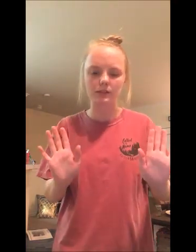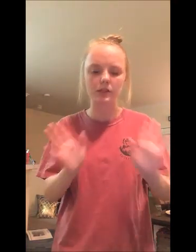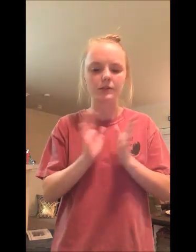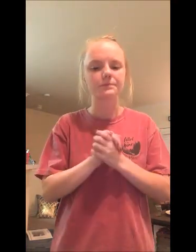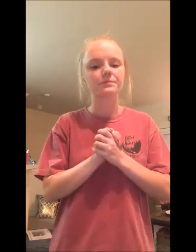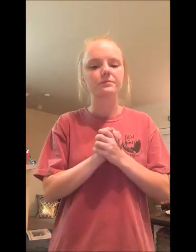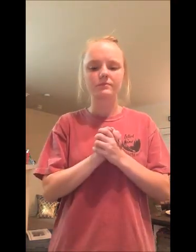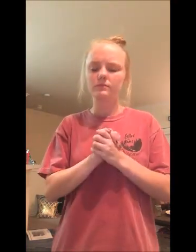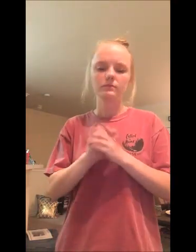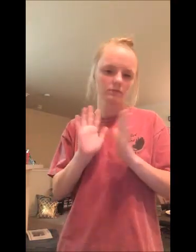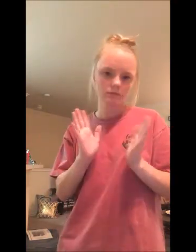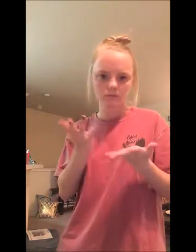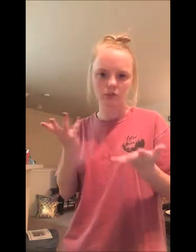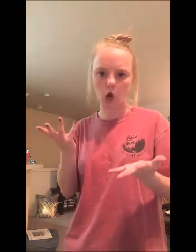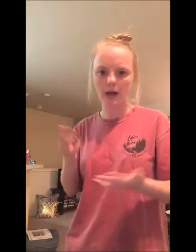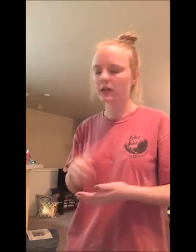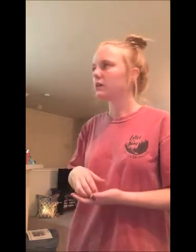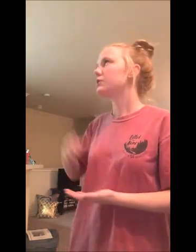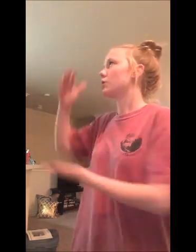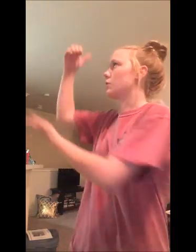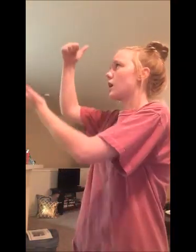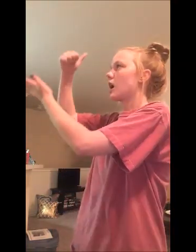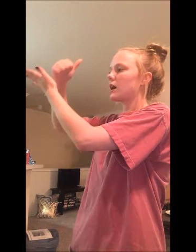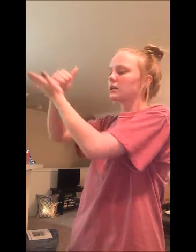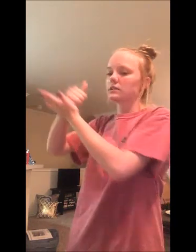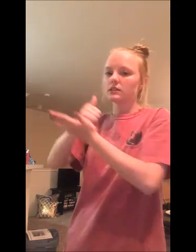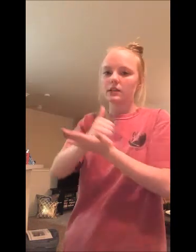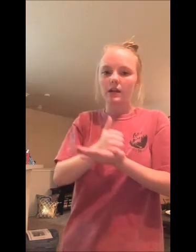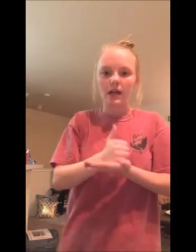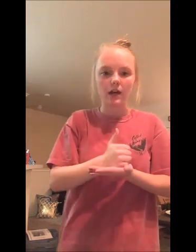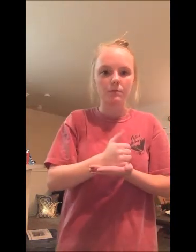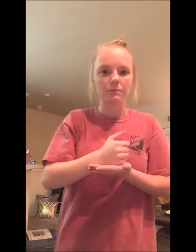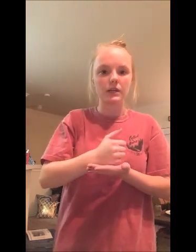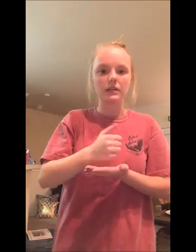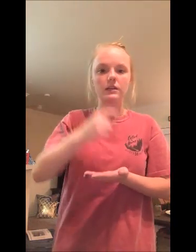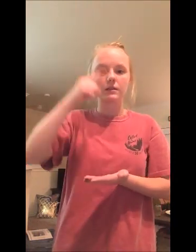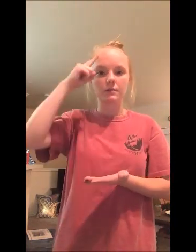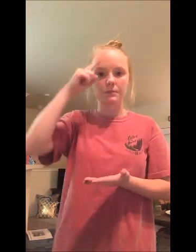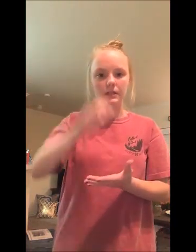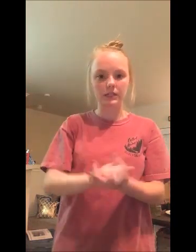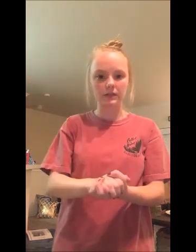here. Sorry. So God help me believe.